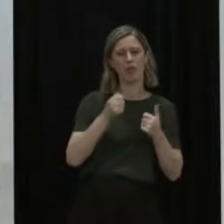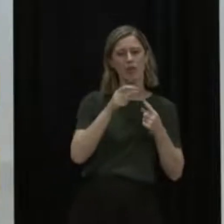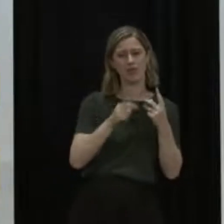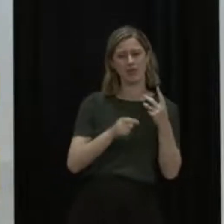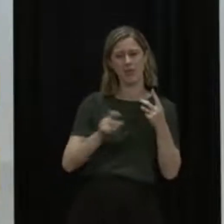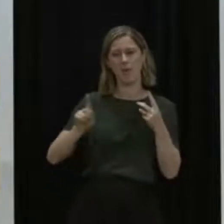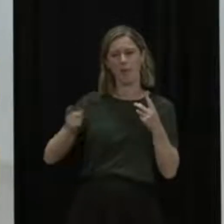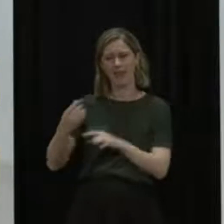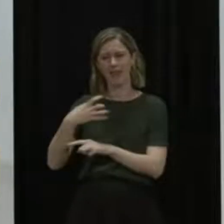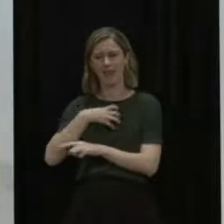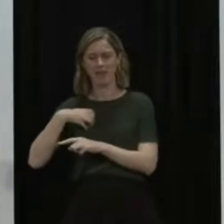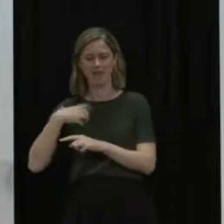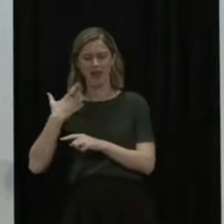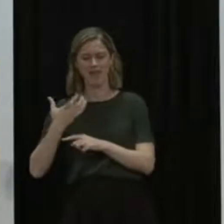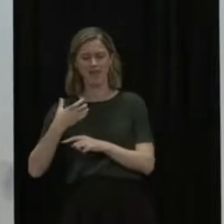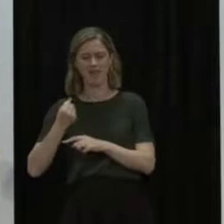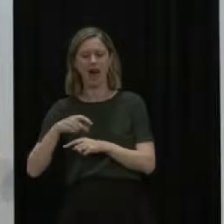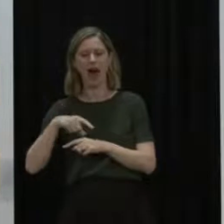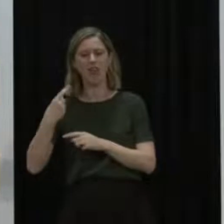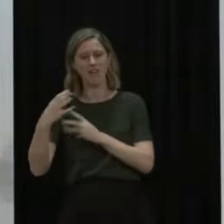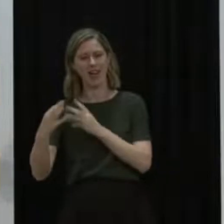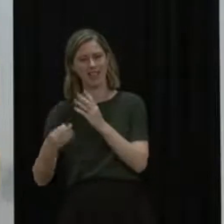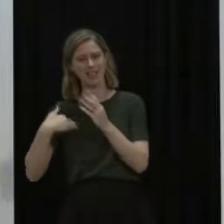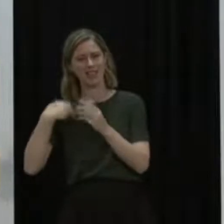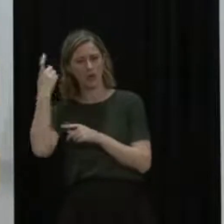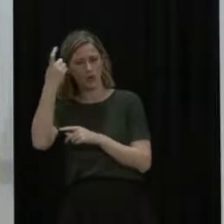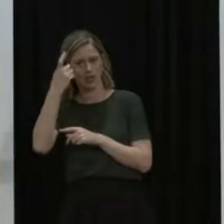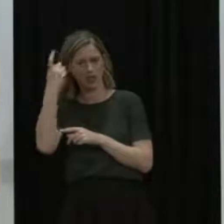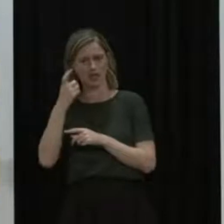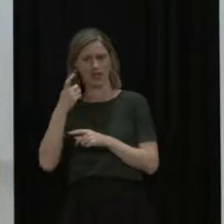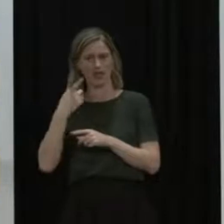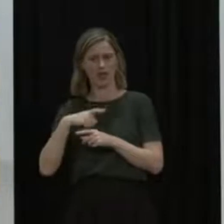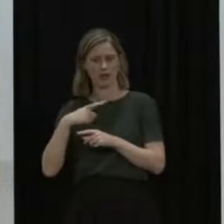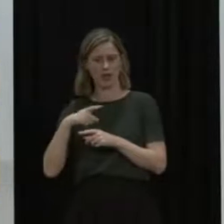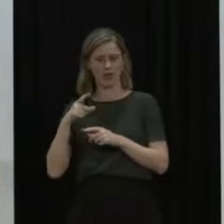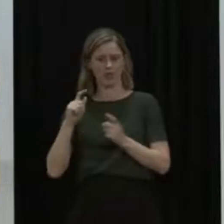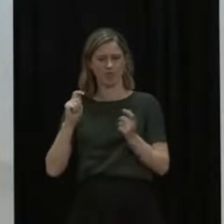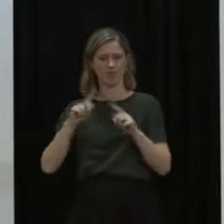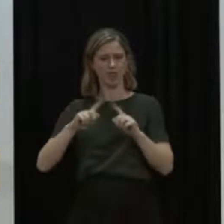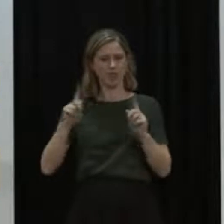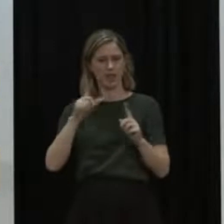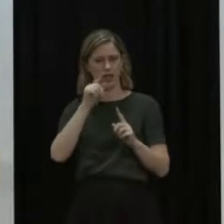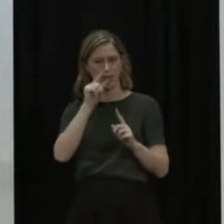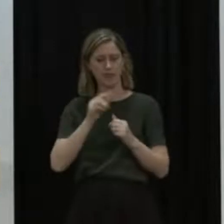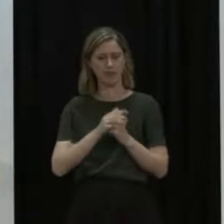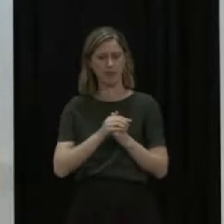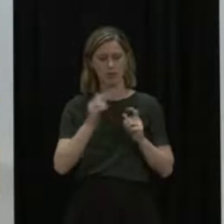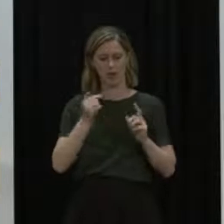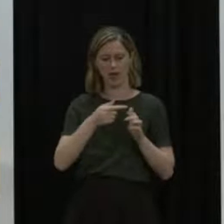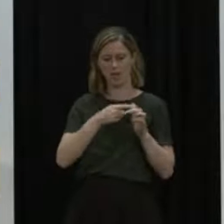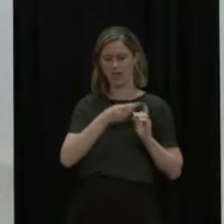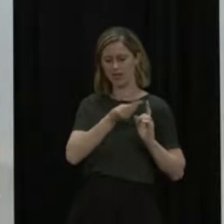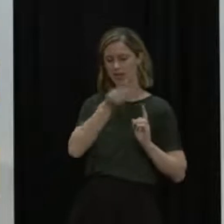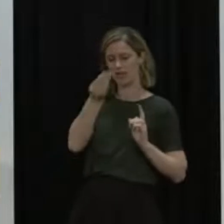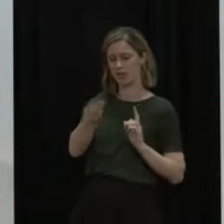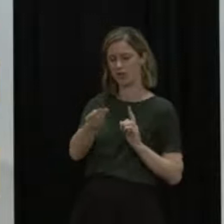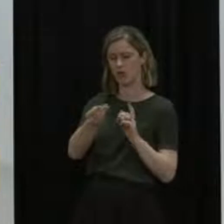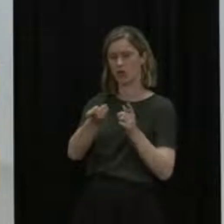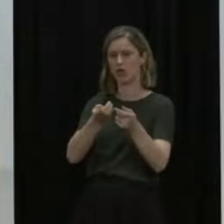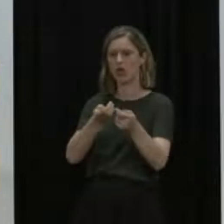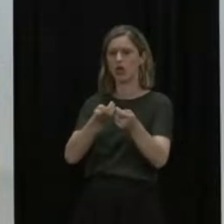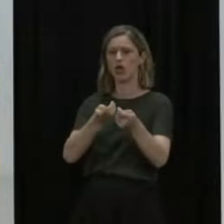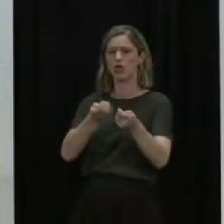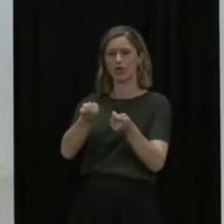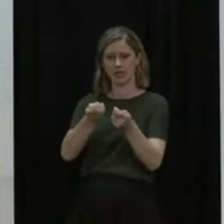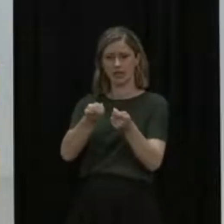are significant other factors that need to be taken into consideration. So that's the process that then the DG receives that advice. Obviously, he then